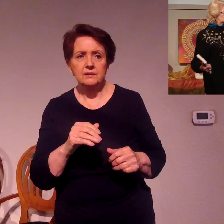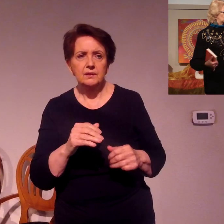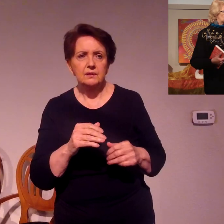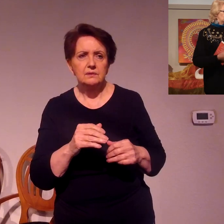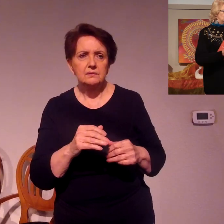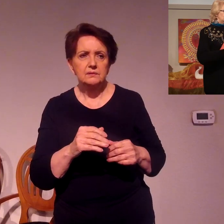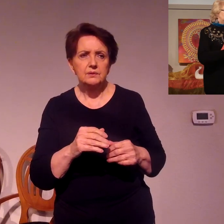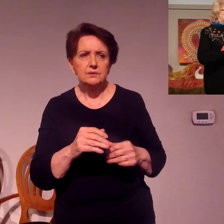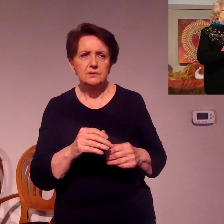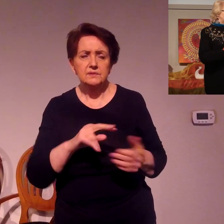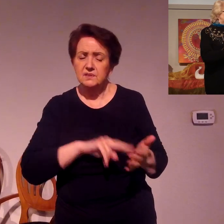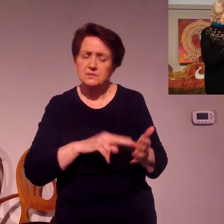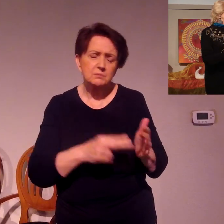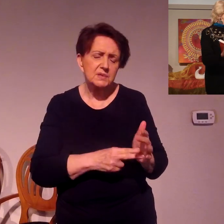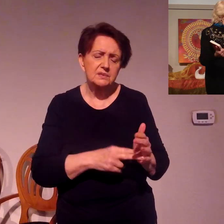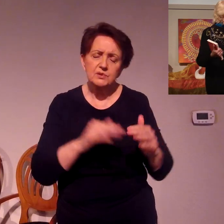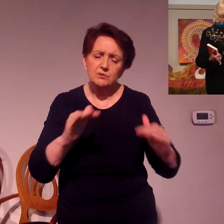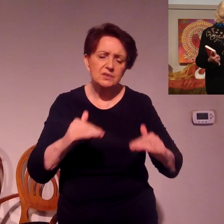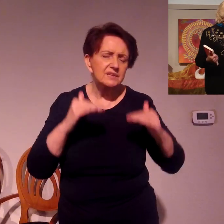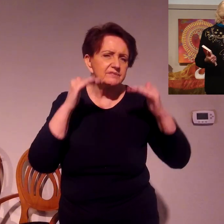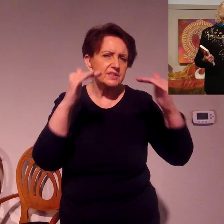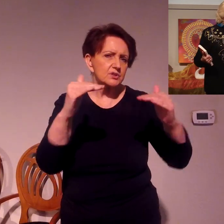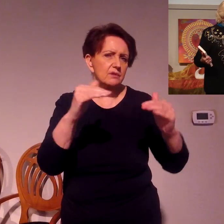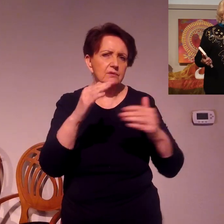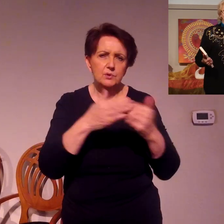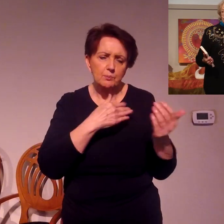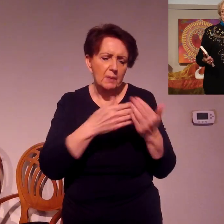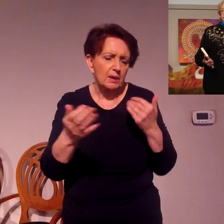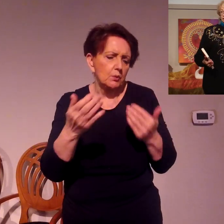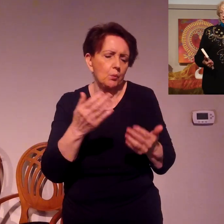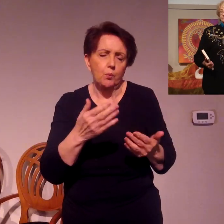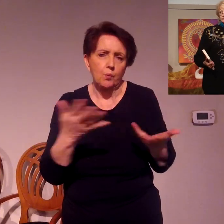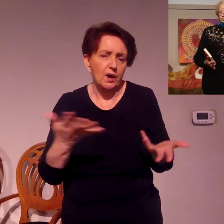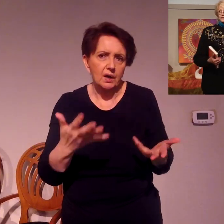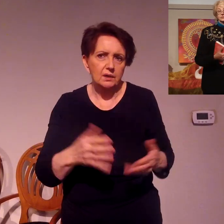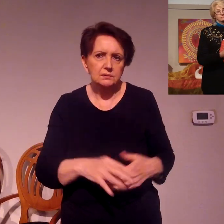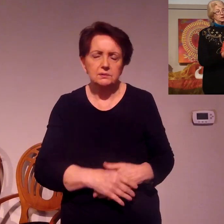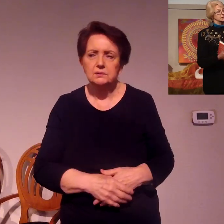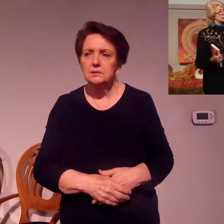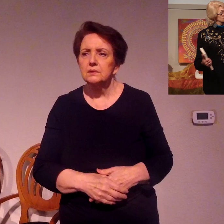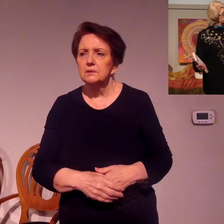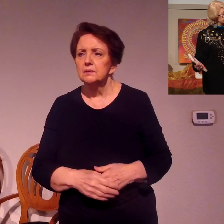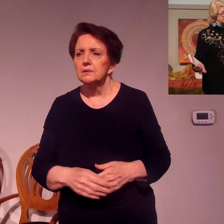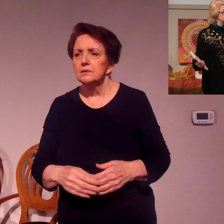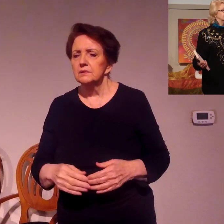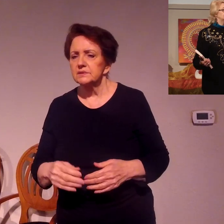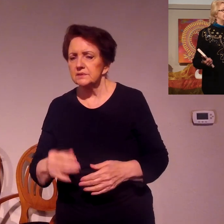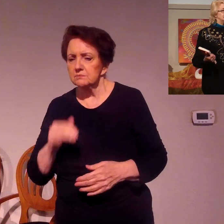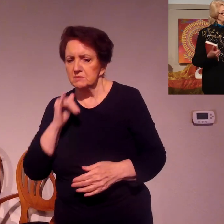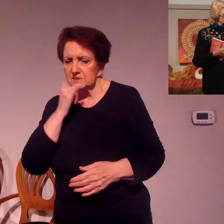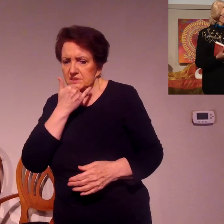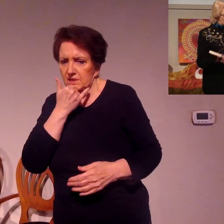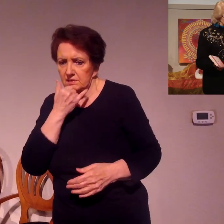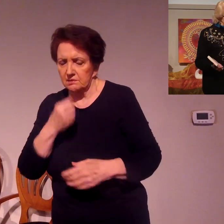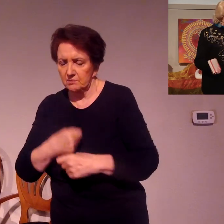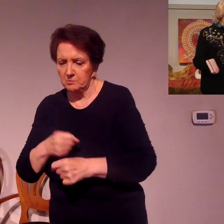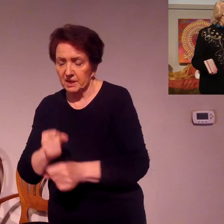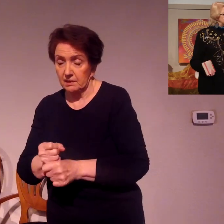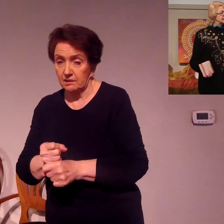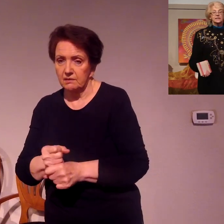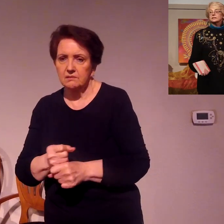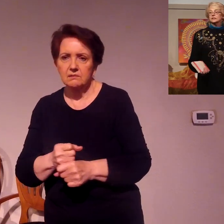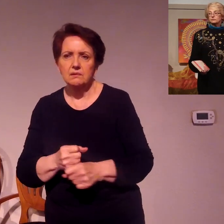what, or when we feel like somebody is really going to, you know, they're going off the cliff, or this is a big, terrible mistake they're making. We do